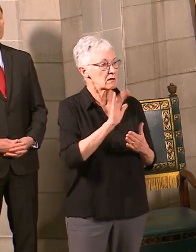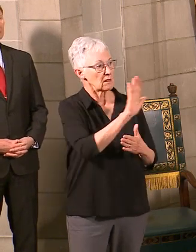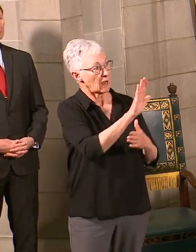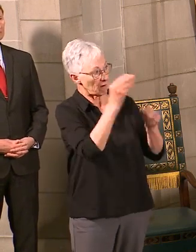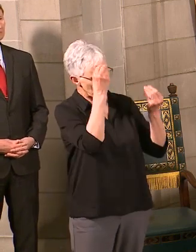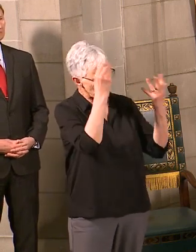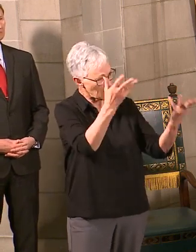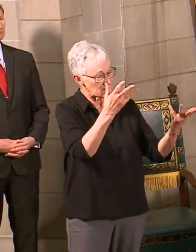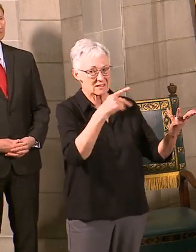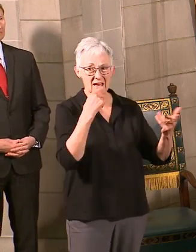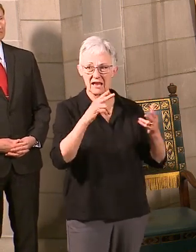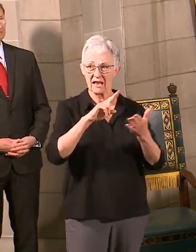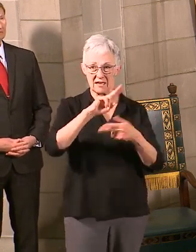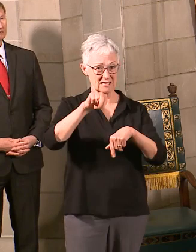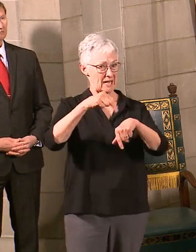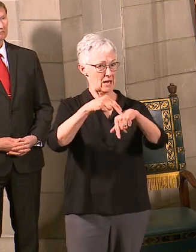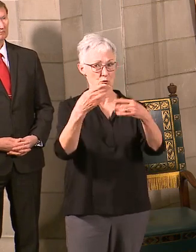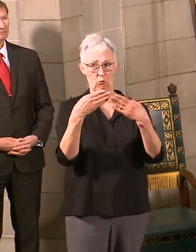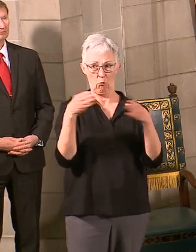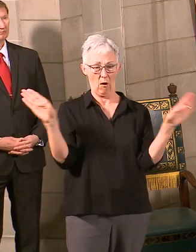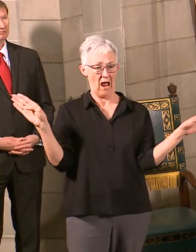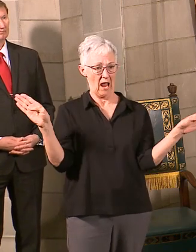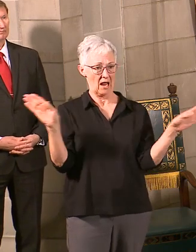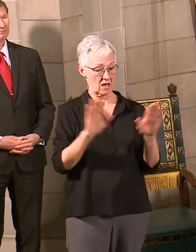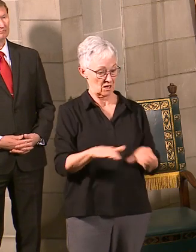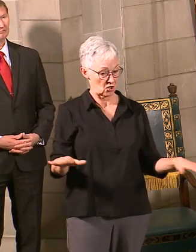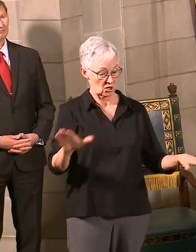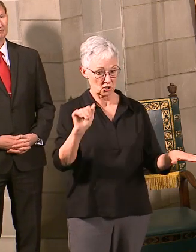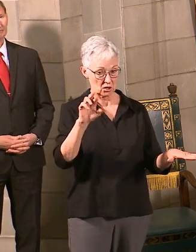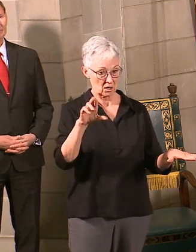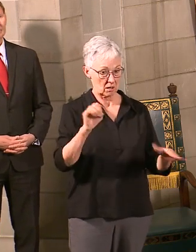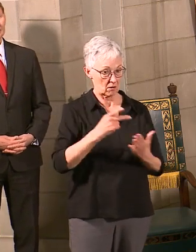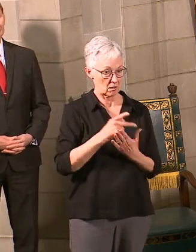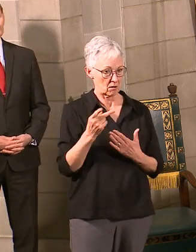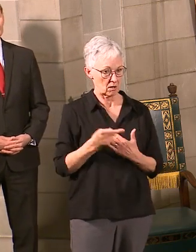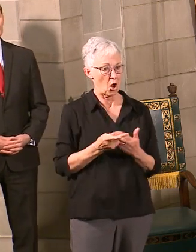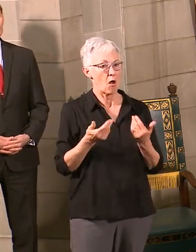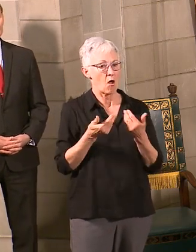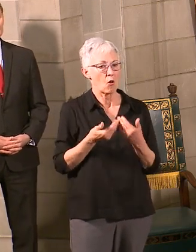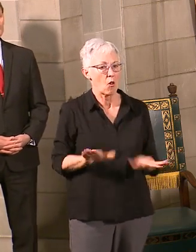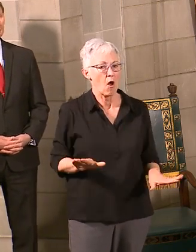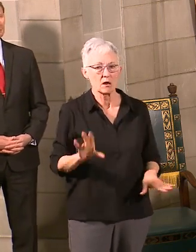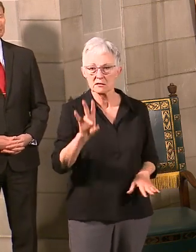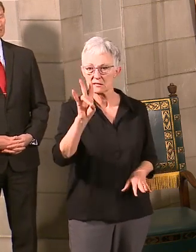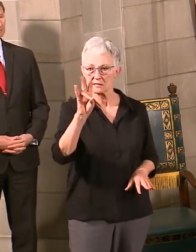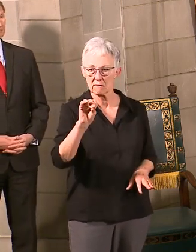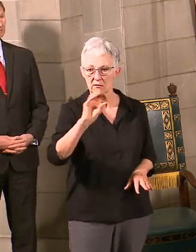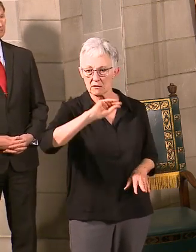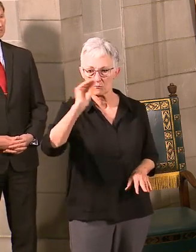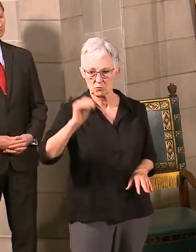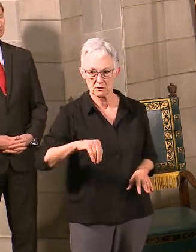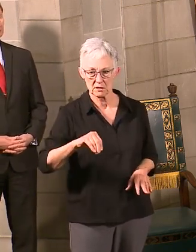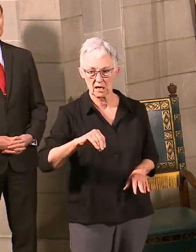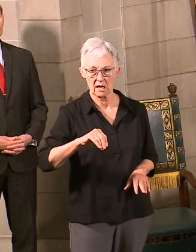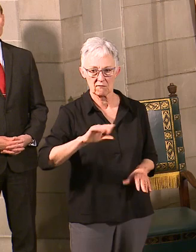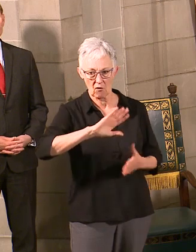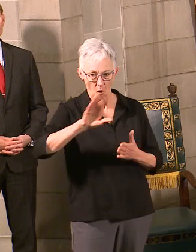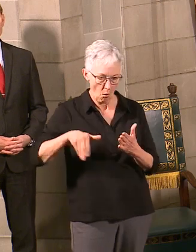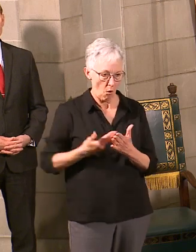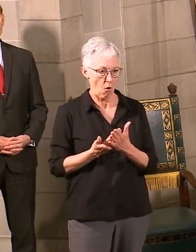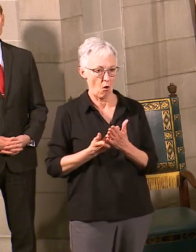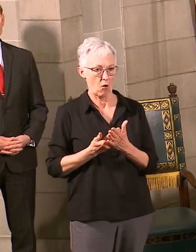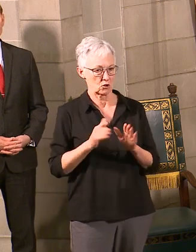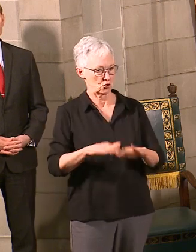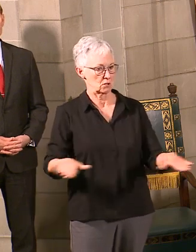that as a nation, child care programs lost 70% of their daily attendance in 1 week. Families